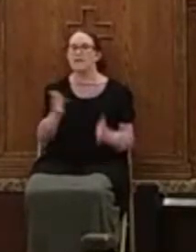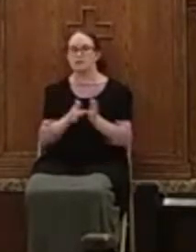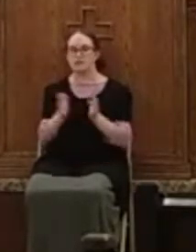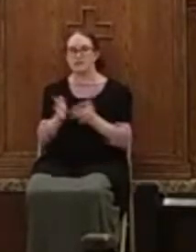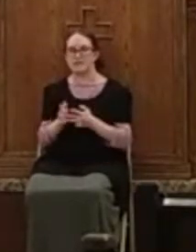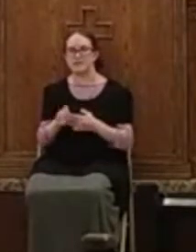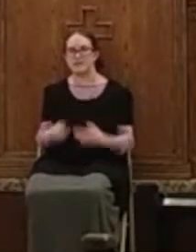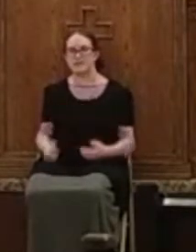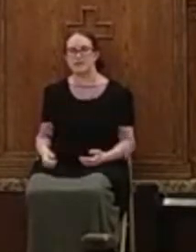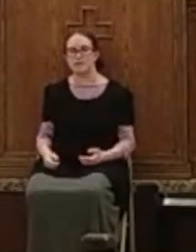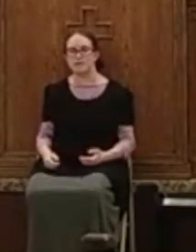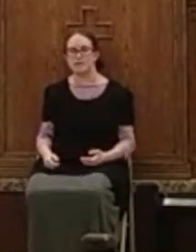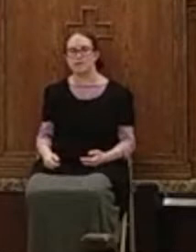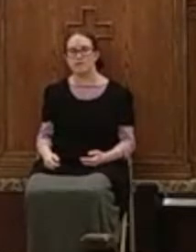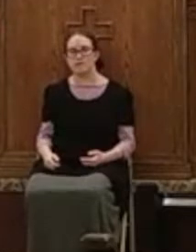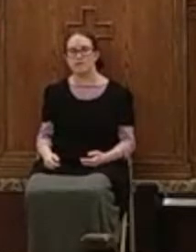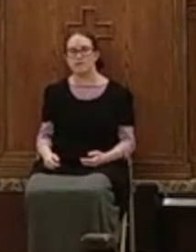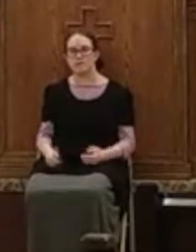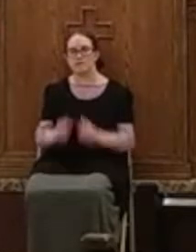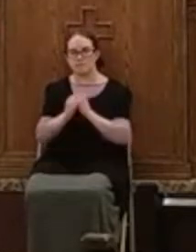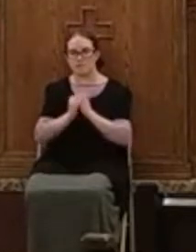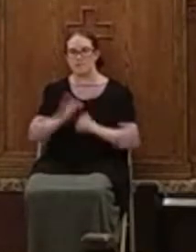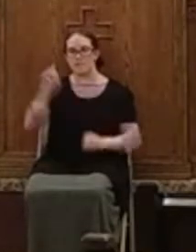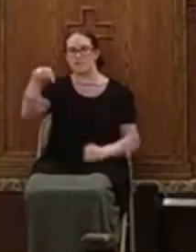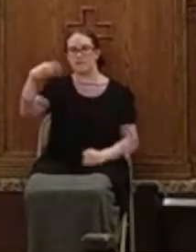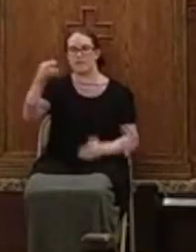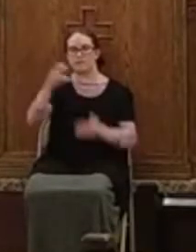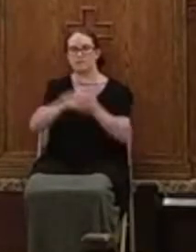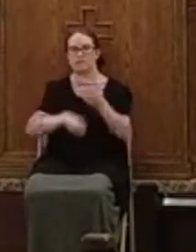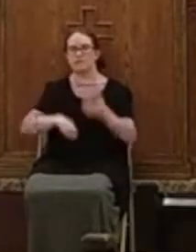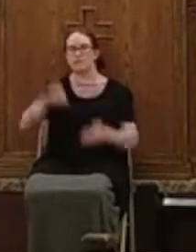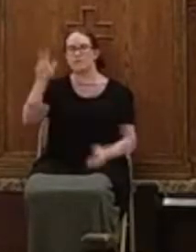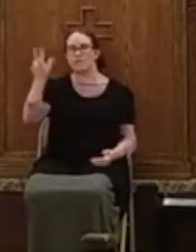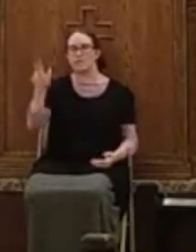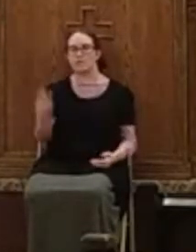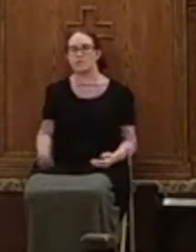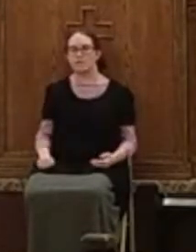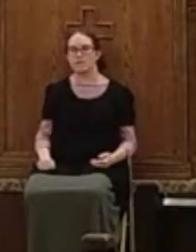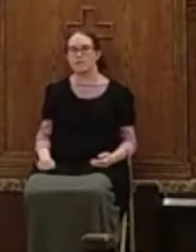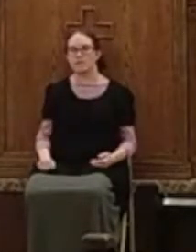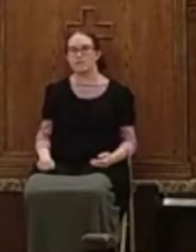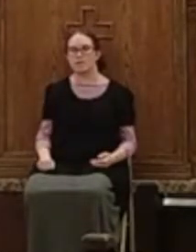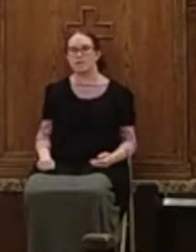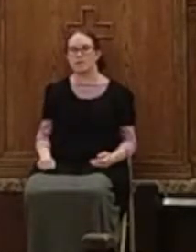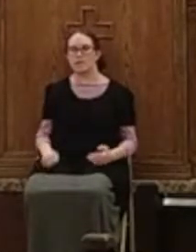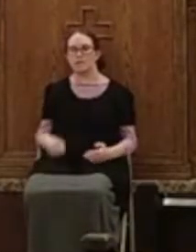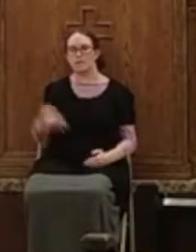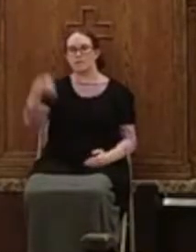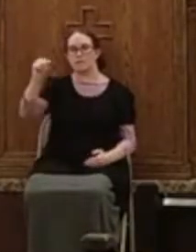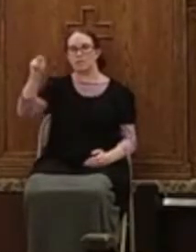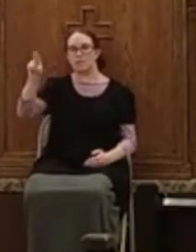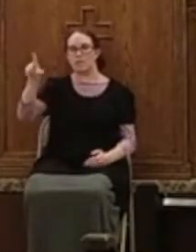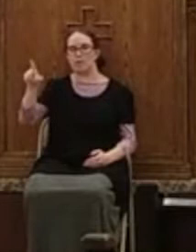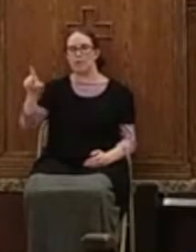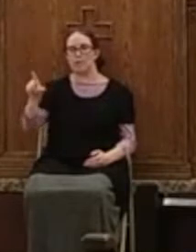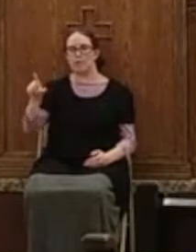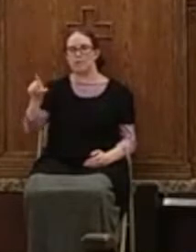Jesus. Yes. Amen. Ephesians chapter 3. Amen. The Apostle Paul begins